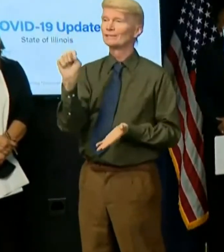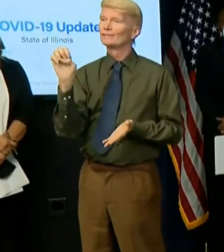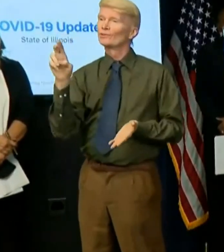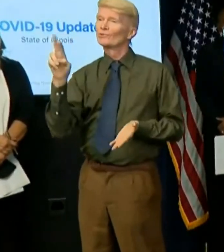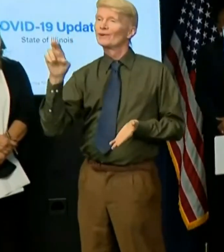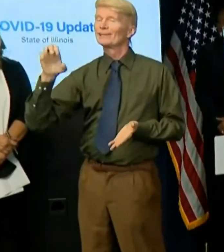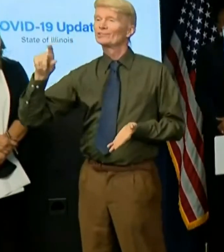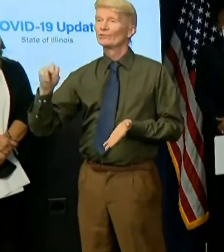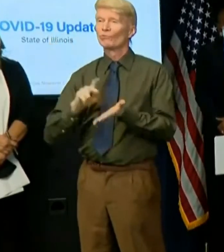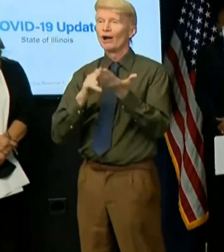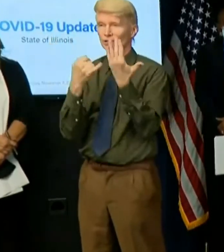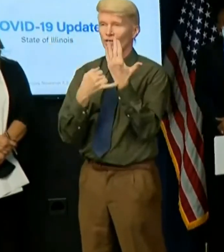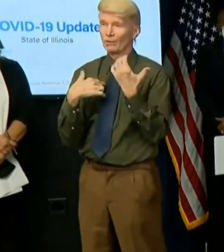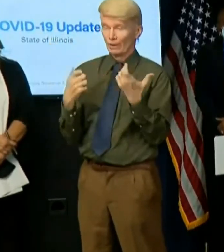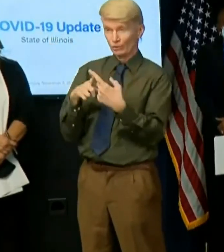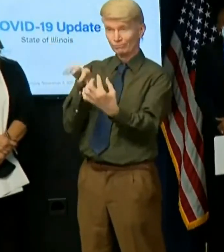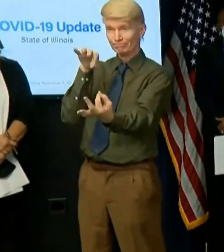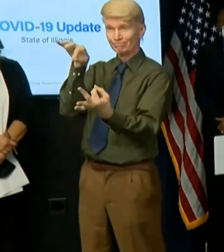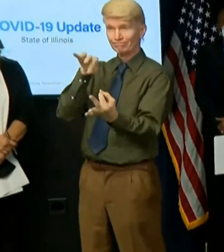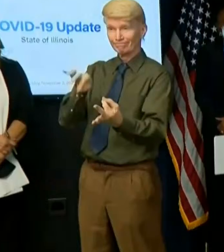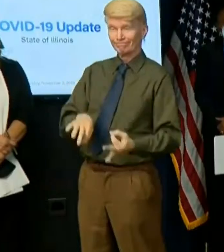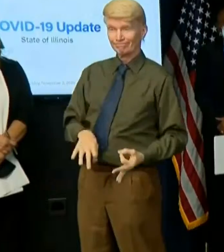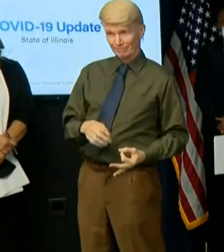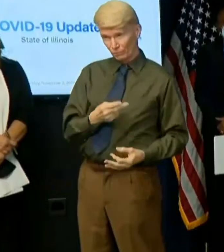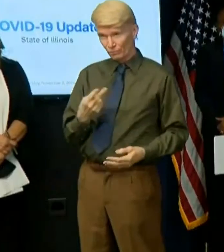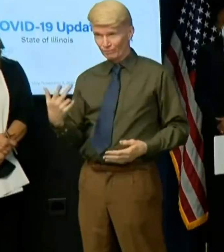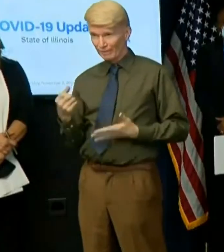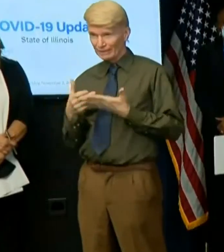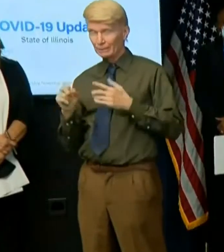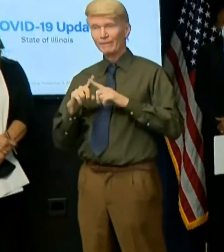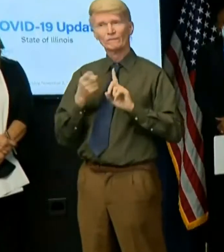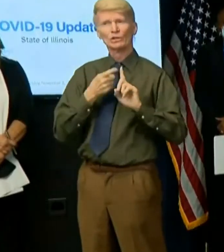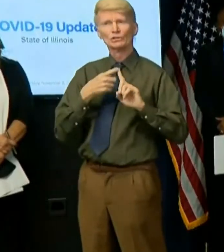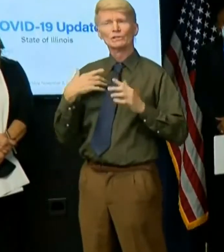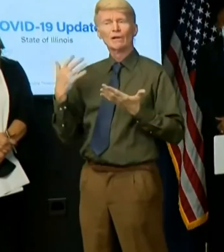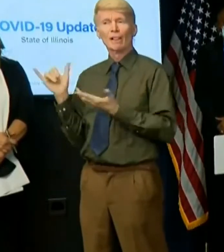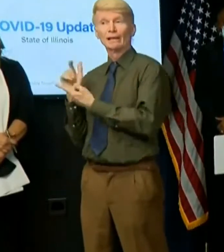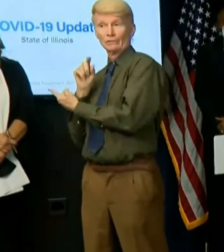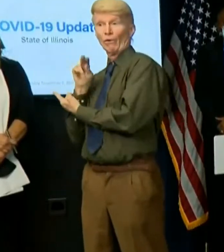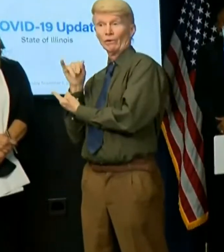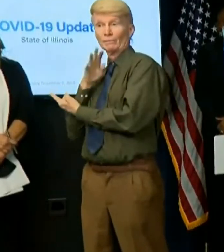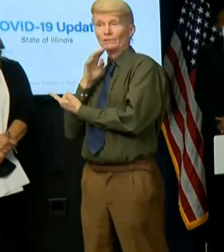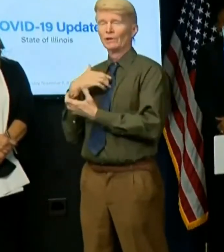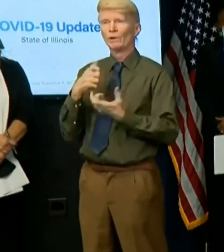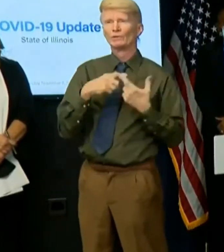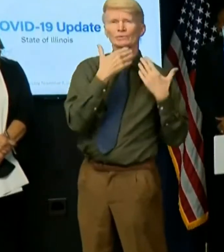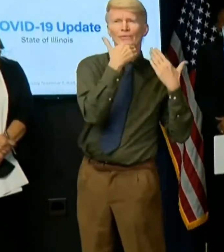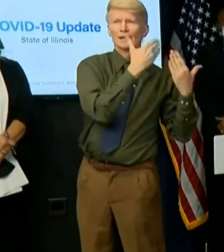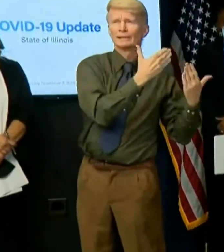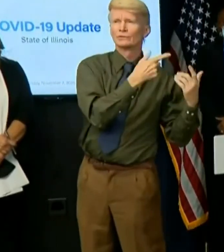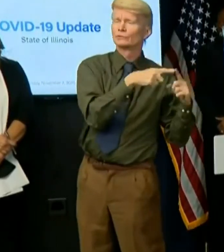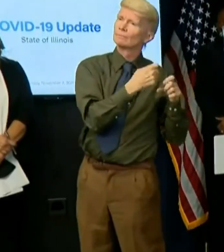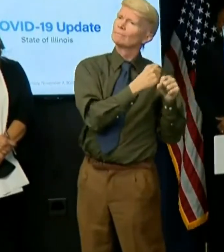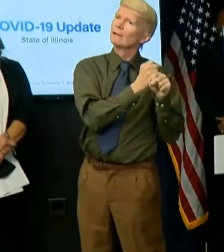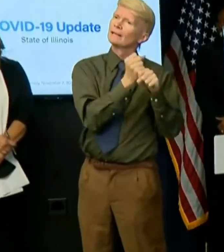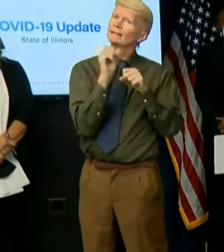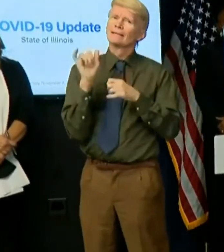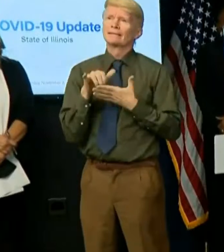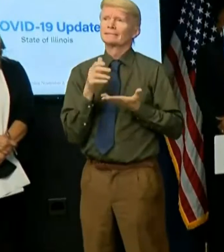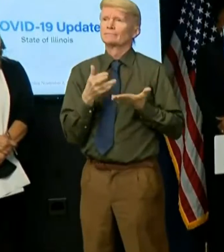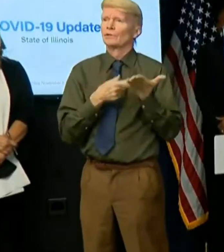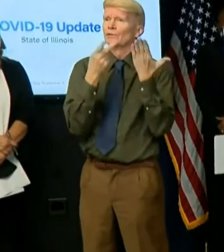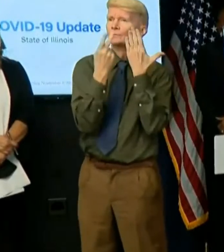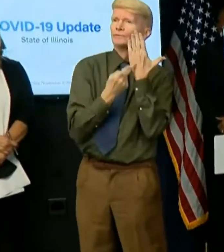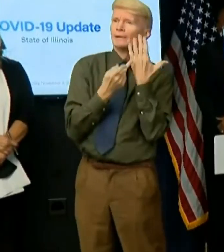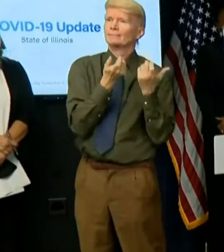things. But first, as Tanya mentioned, I want to thank the governor for making resources available for small businesses. Small